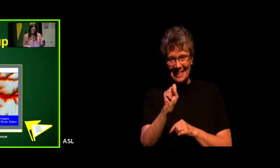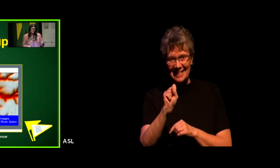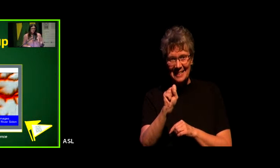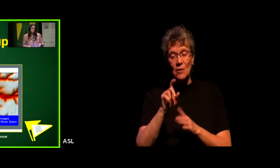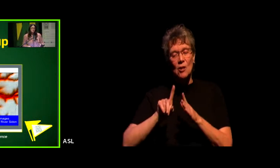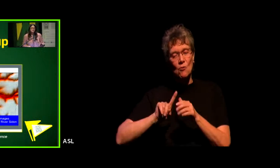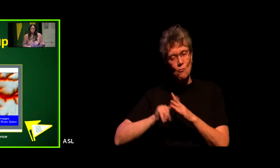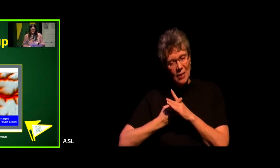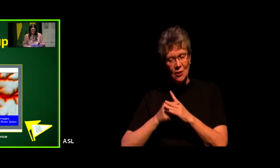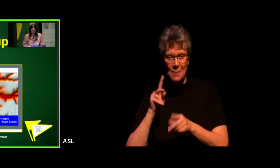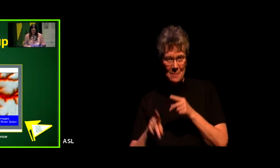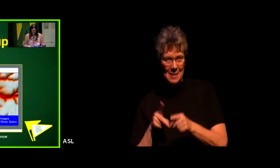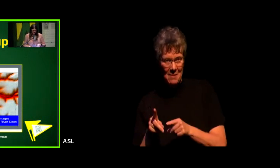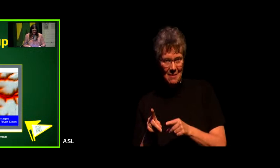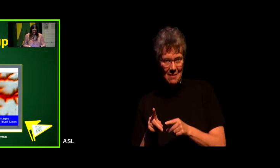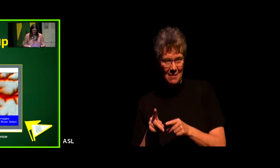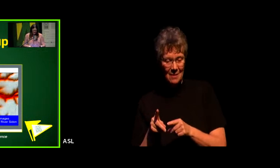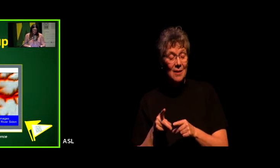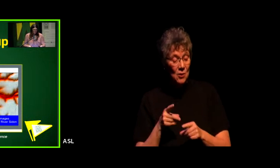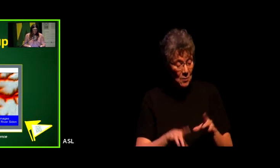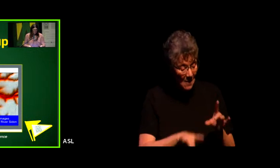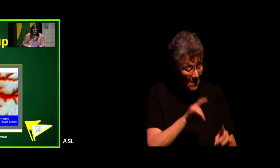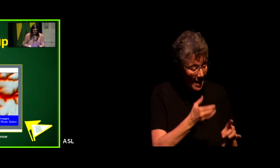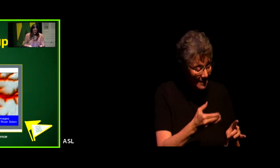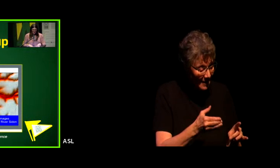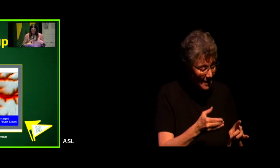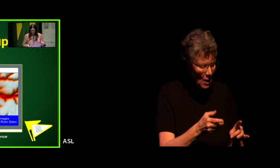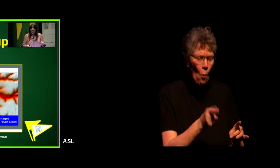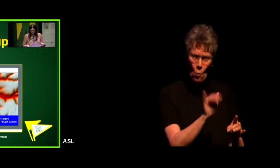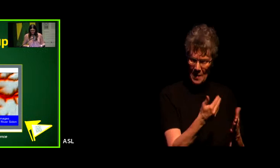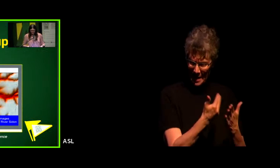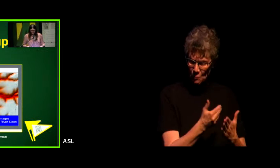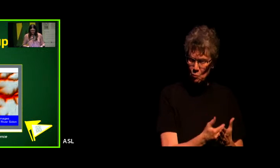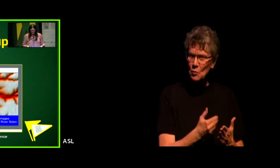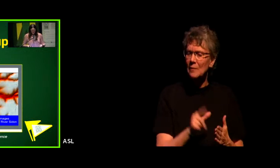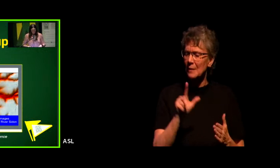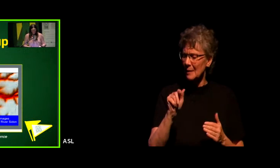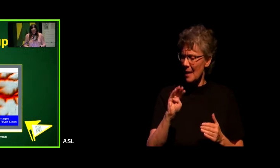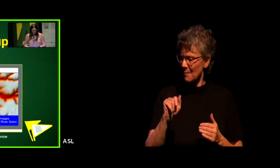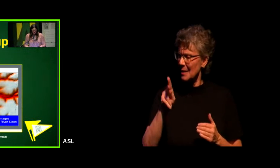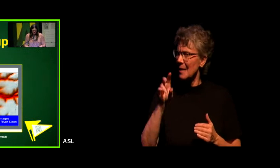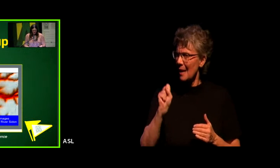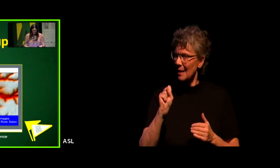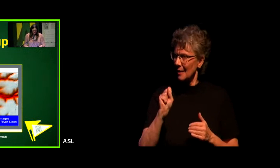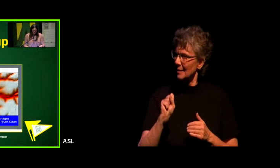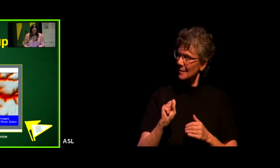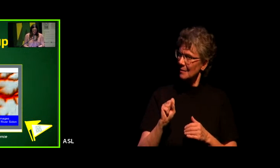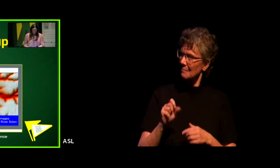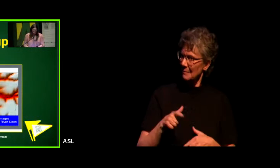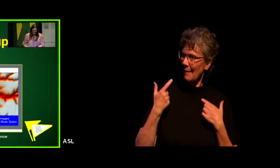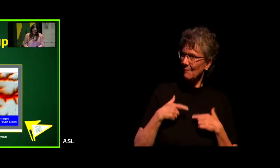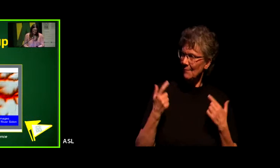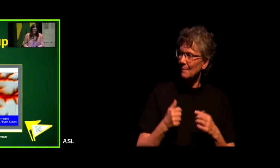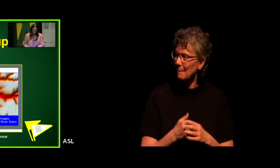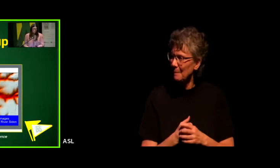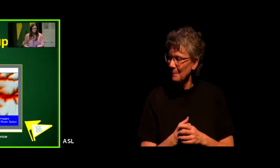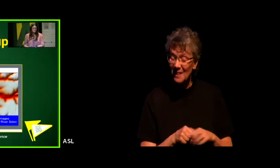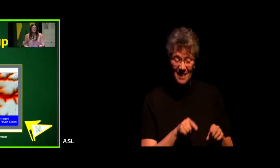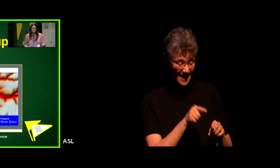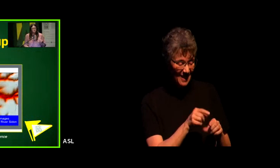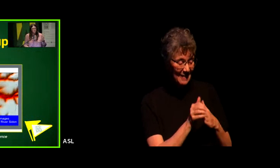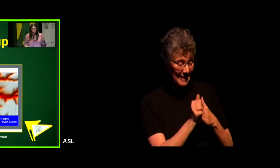and reattributed to the Lamanites. I should also mention that the guy in charge of this group has been publishing a popular pseudo-archaeological magazine about